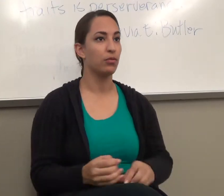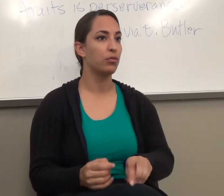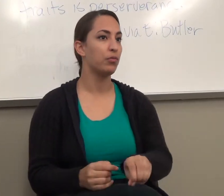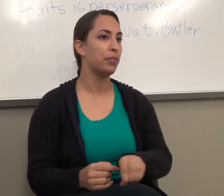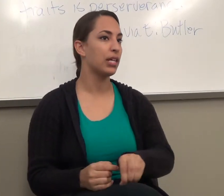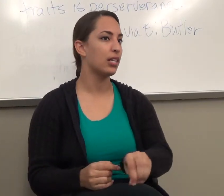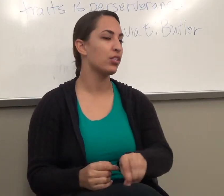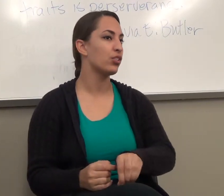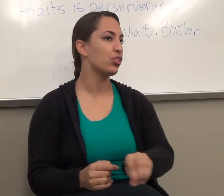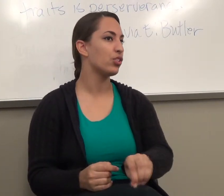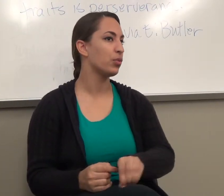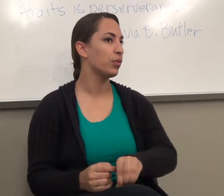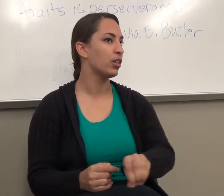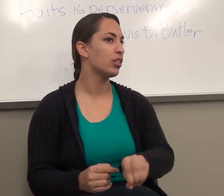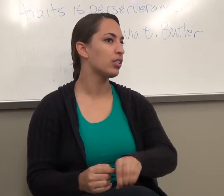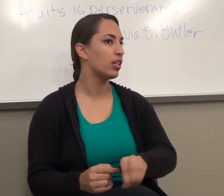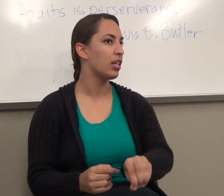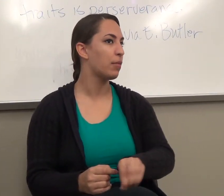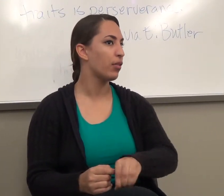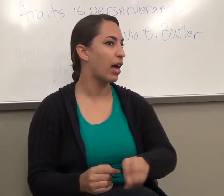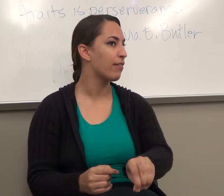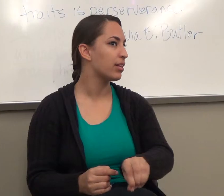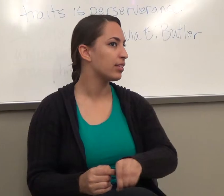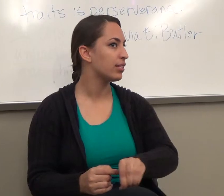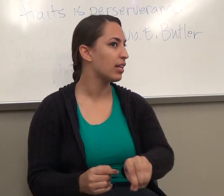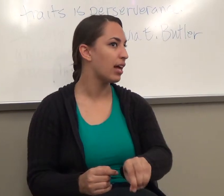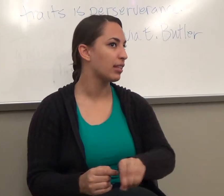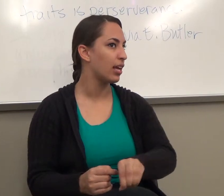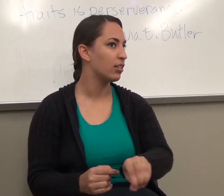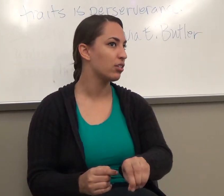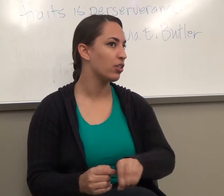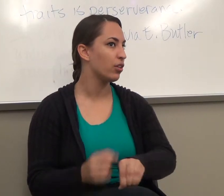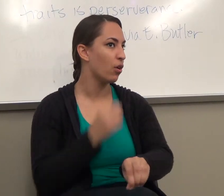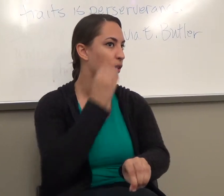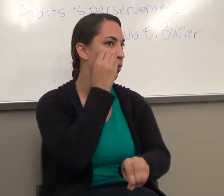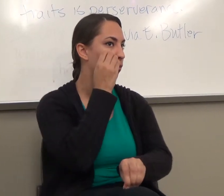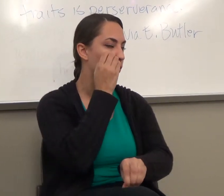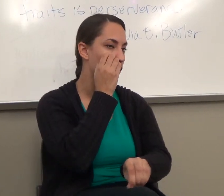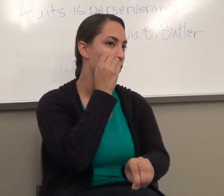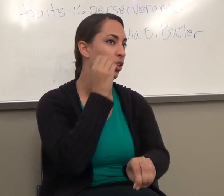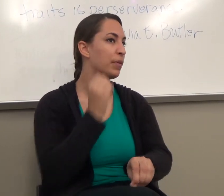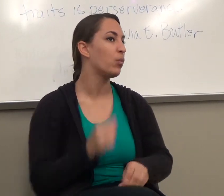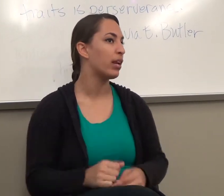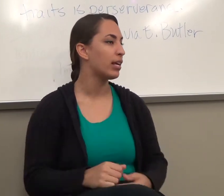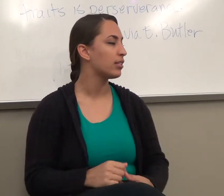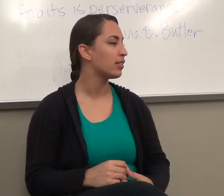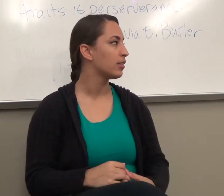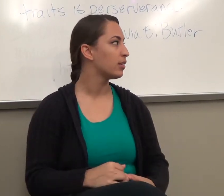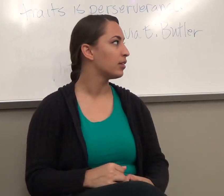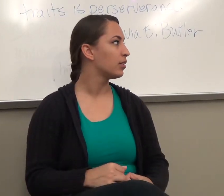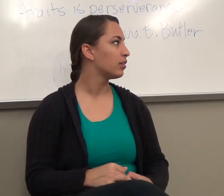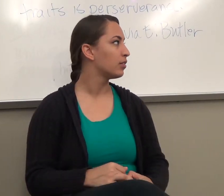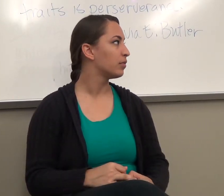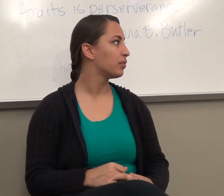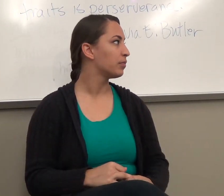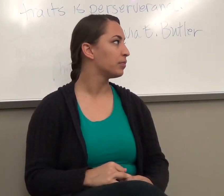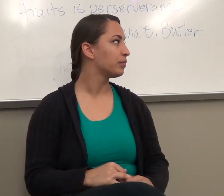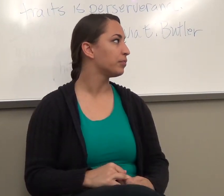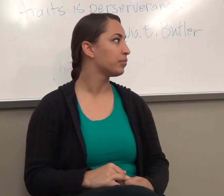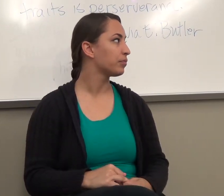Well, because there's two words and they both have S's at the end, so there should only be one S. Okay, there's only one S